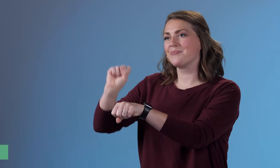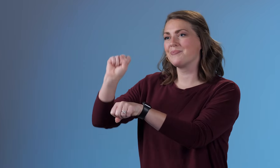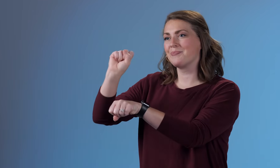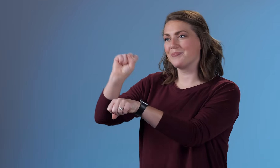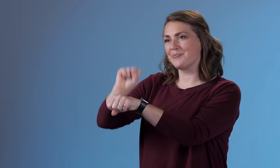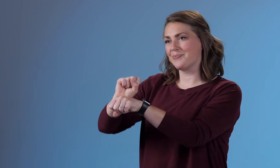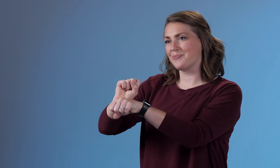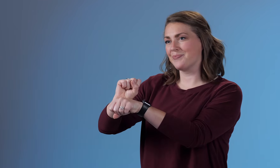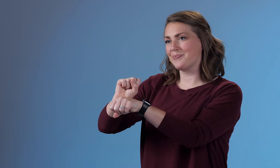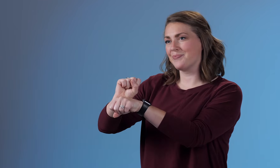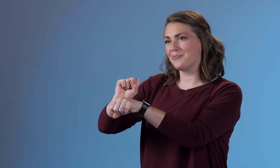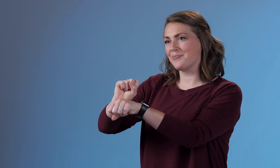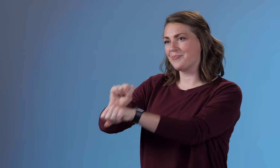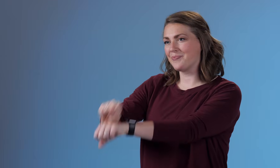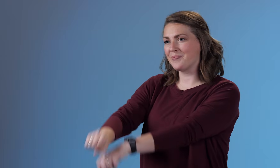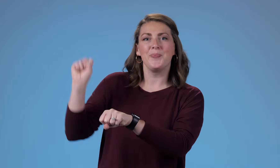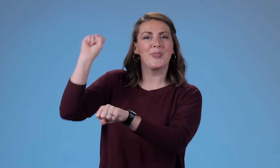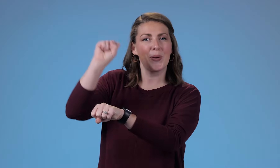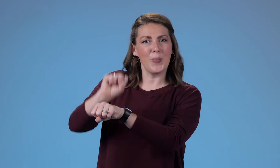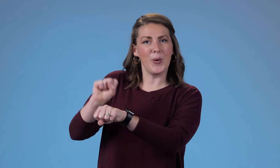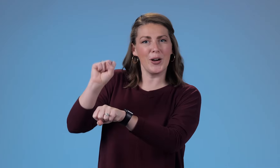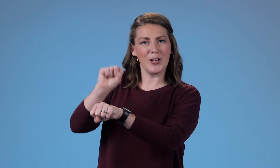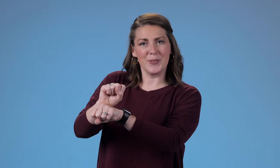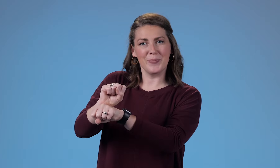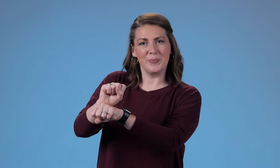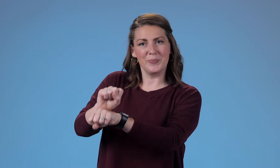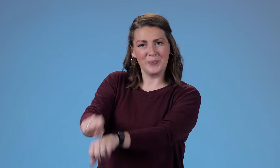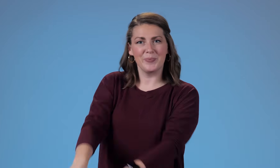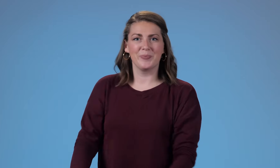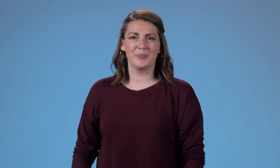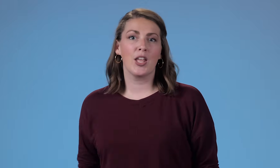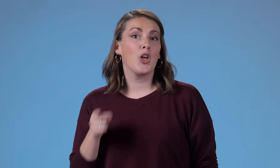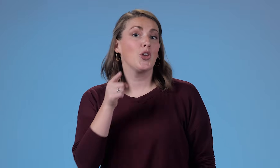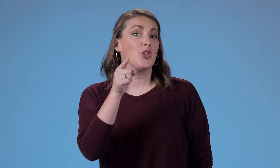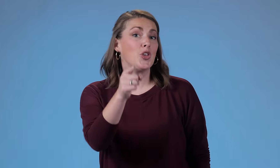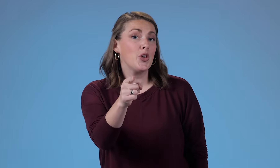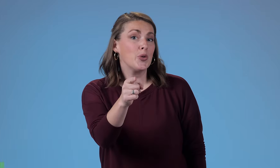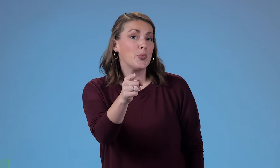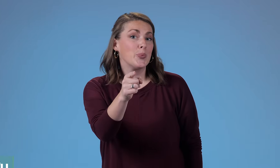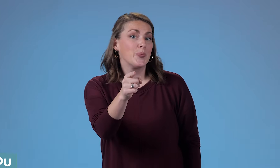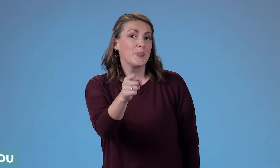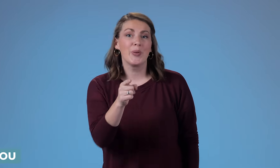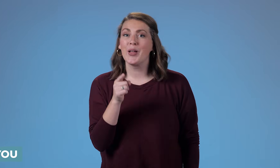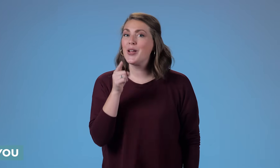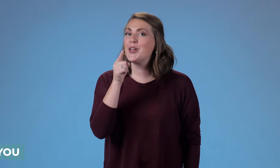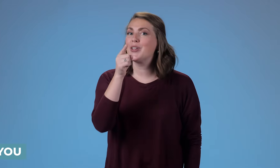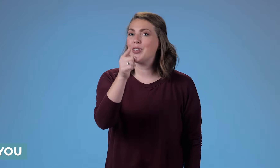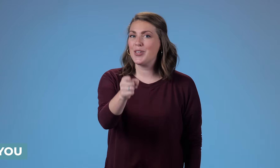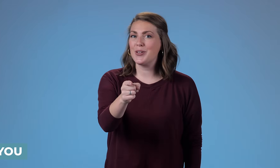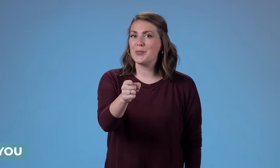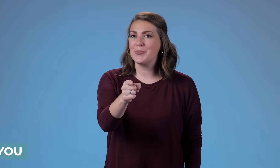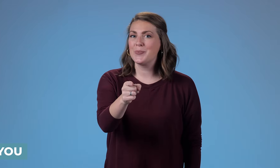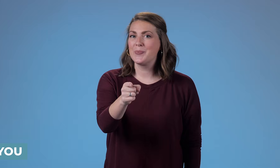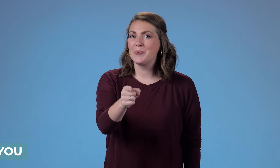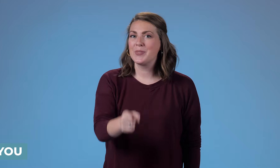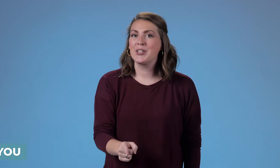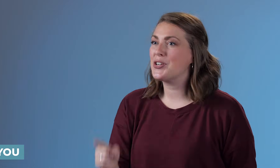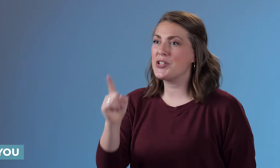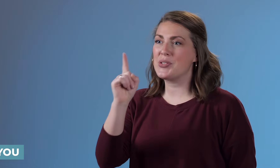are pounding right on top of each other. Work. You. You. You're using